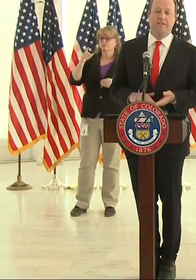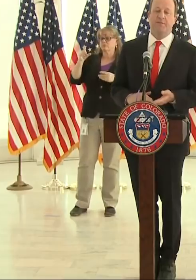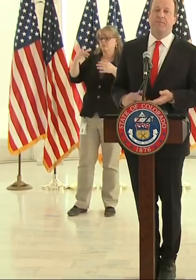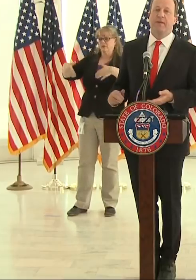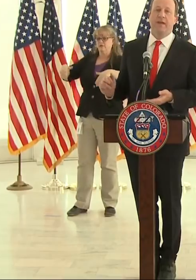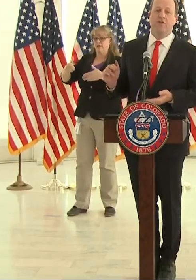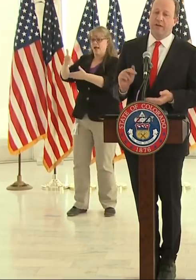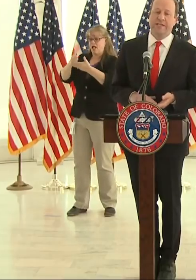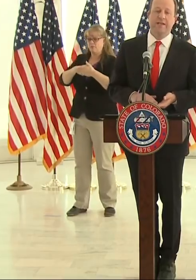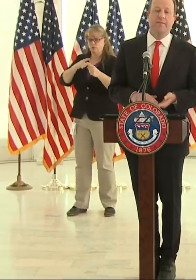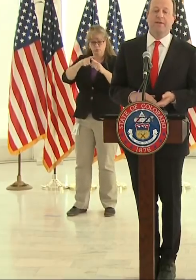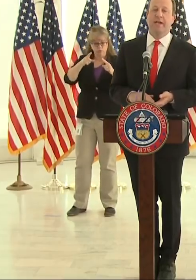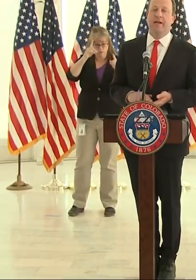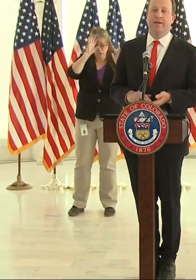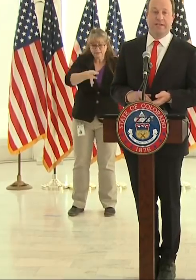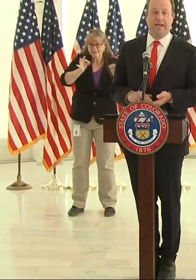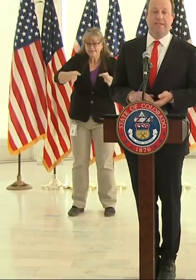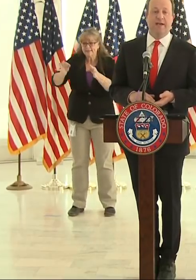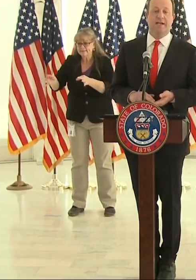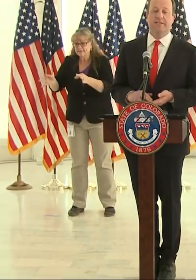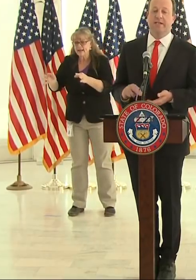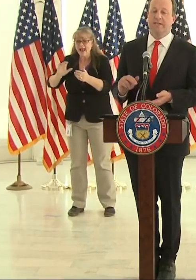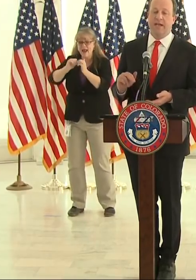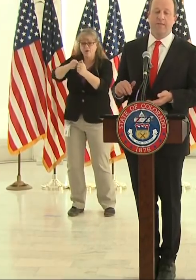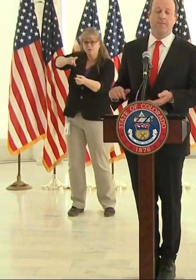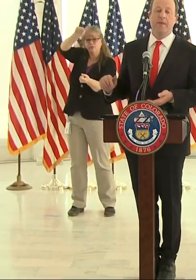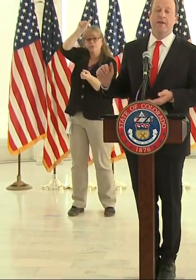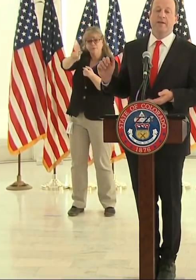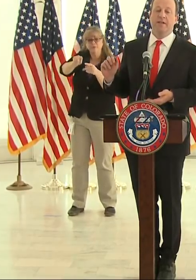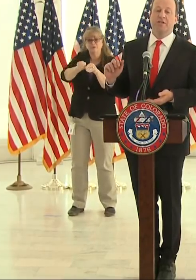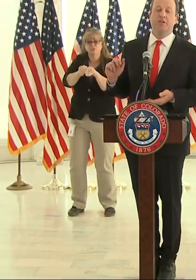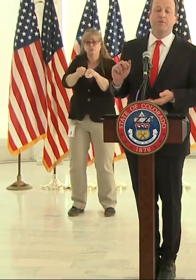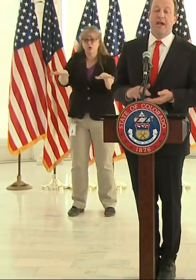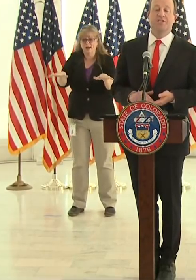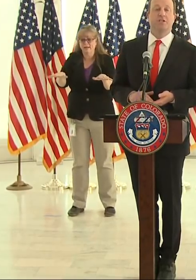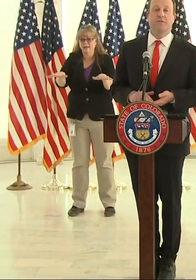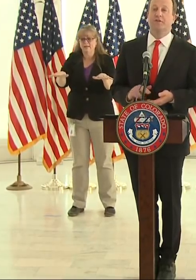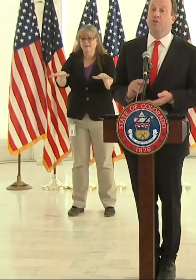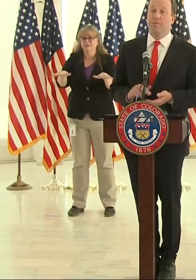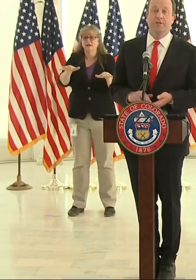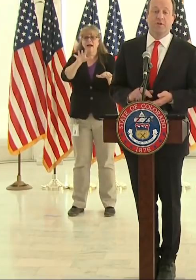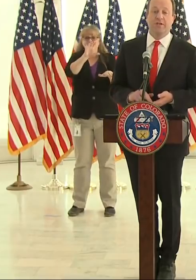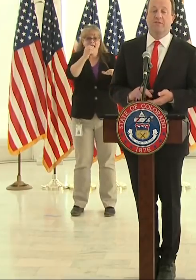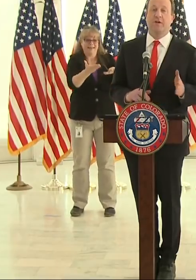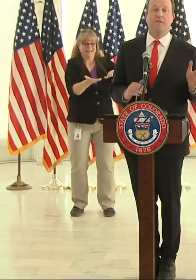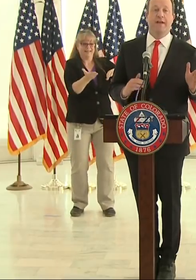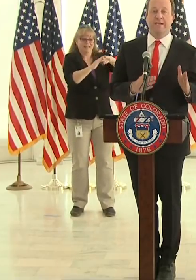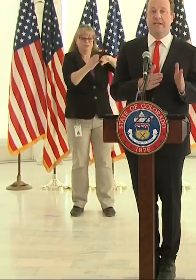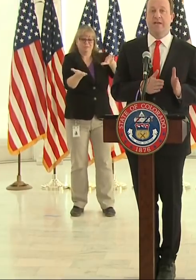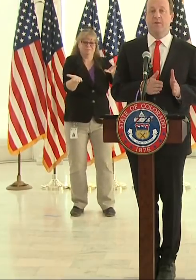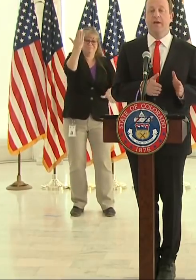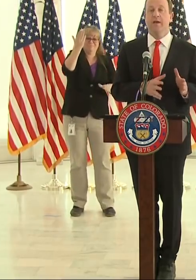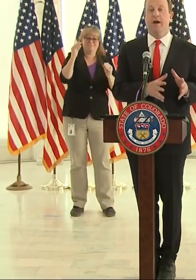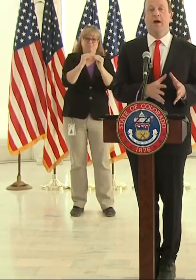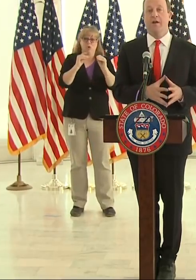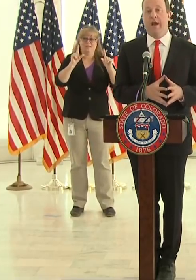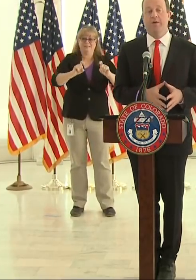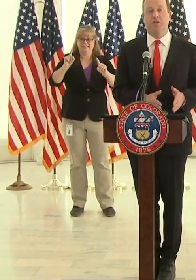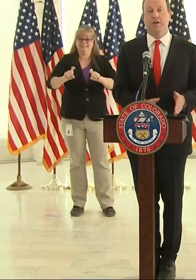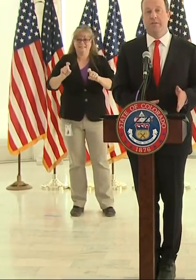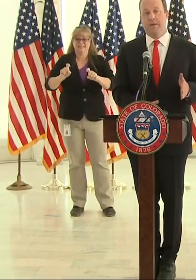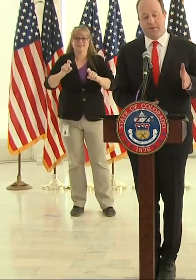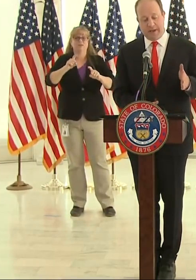the virus, increasing the ability to conduct testing and containment. The additional protections for those who are most at risk for COVID-19. We